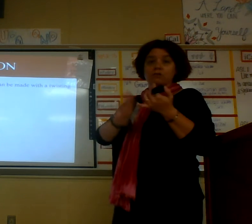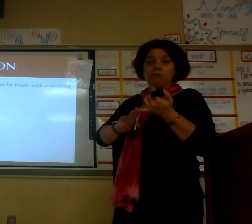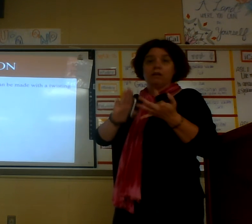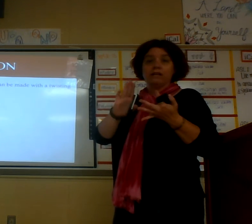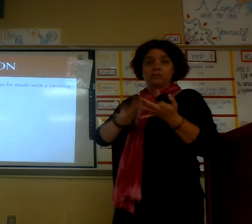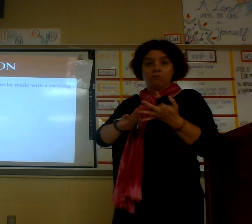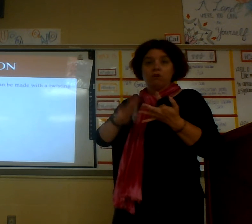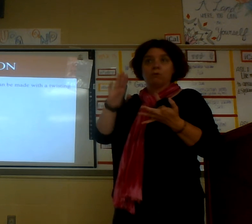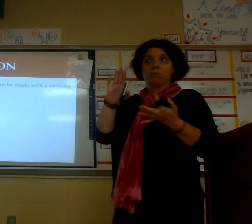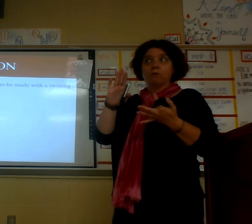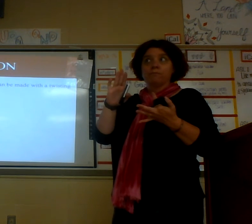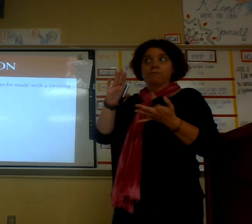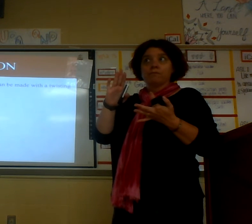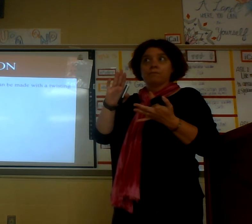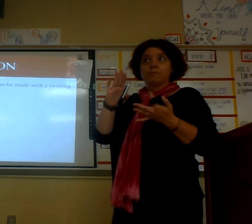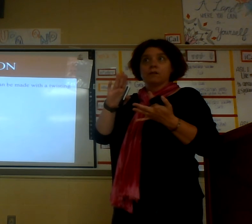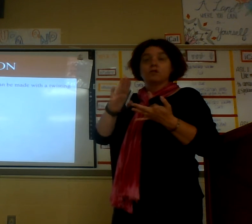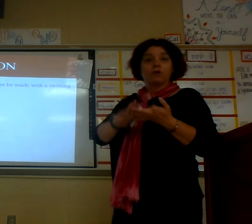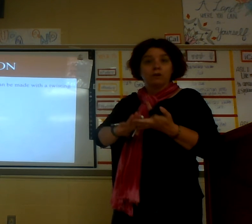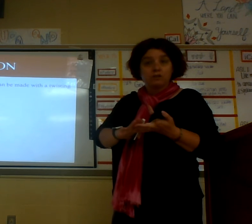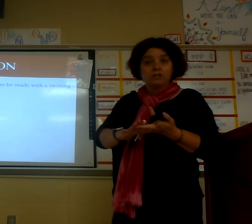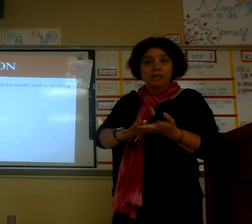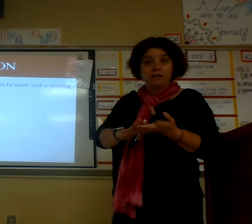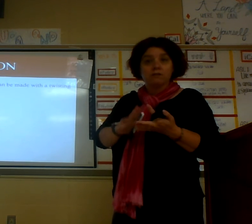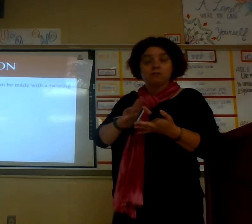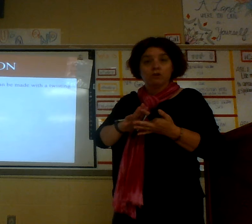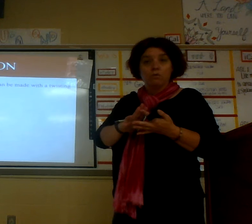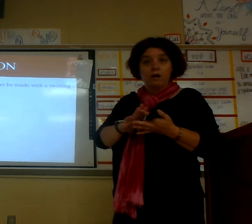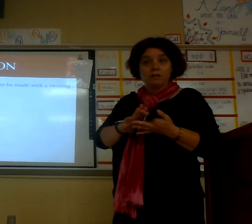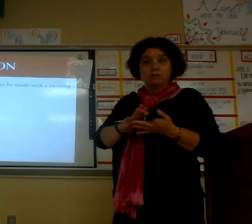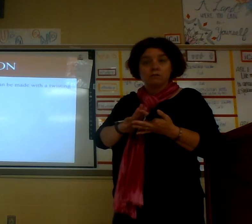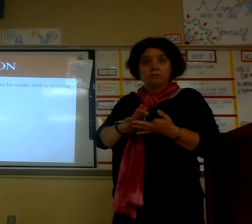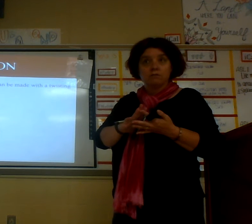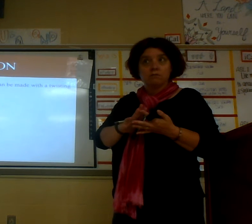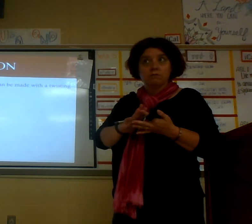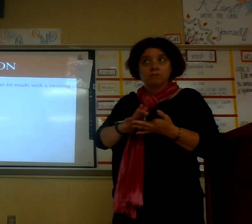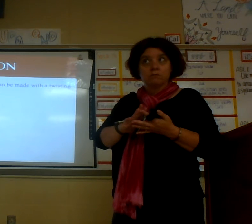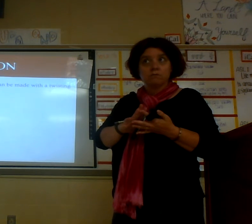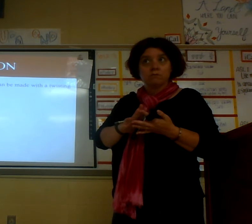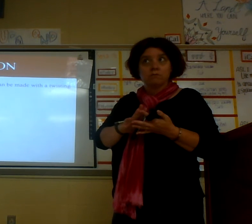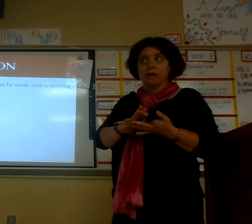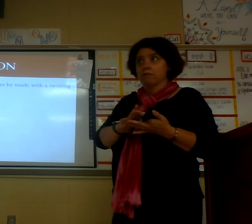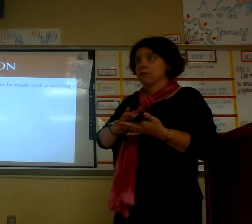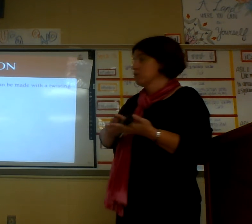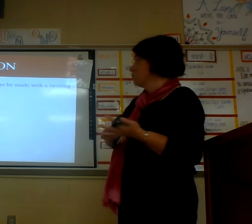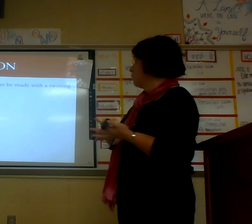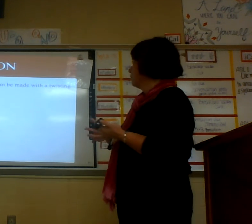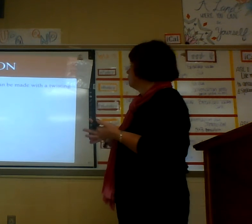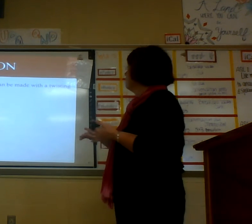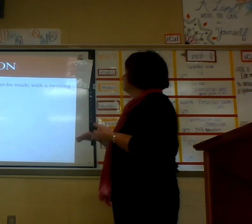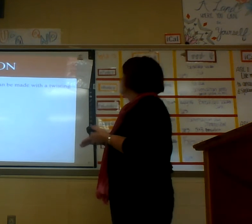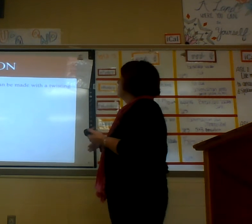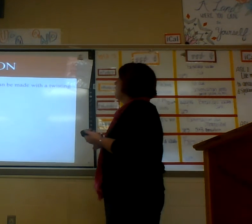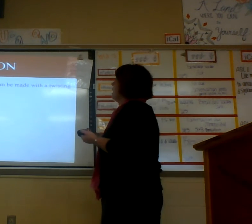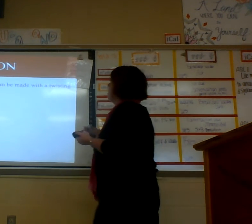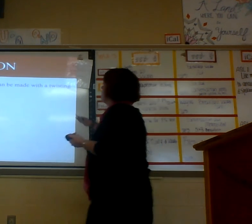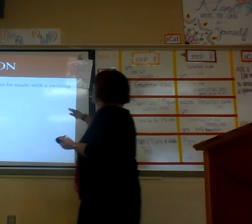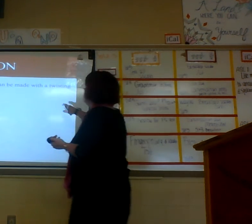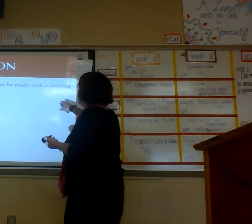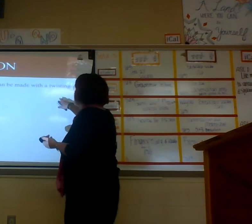don't like, don't know, don't understand, don't want. Yeah, I think those are the 4 we learned. And we know that it was